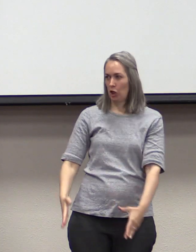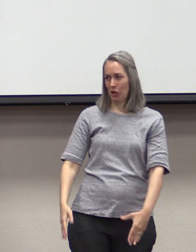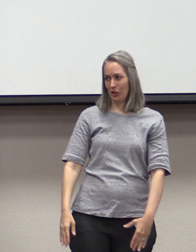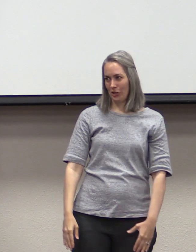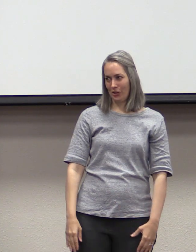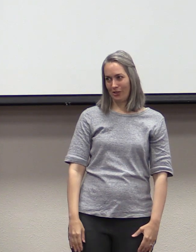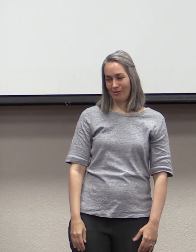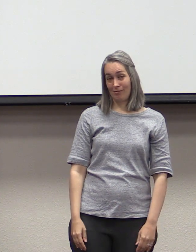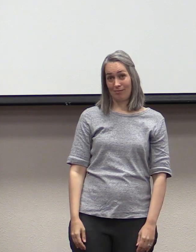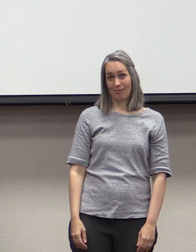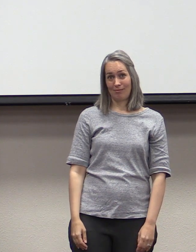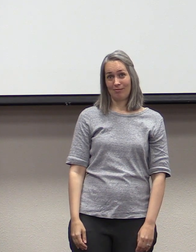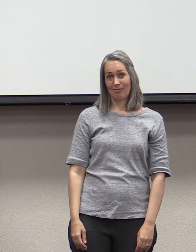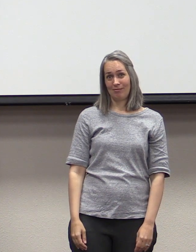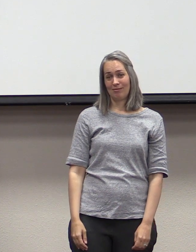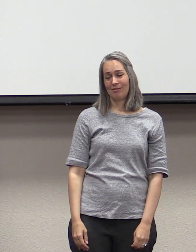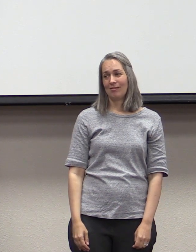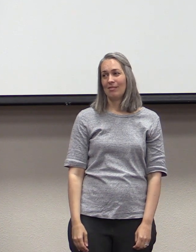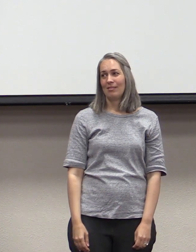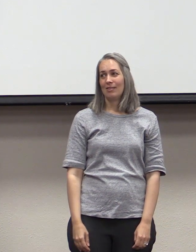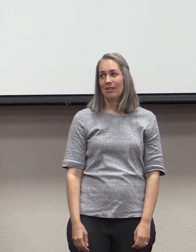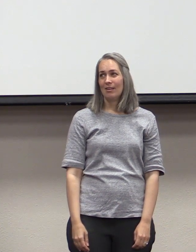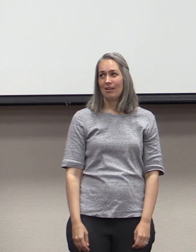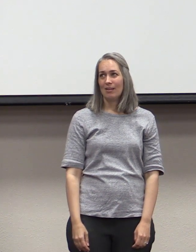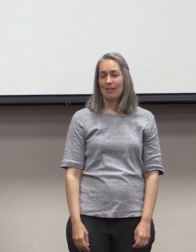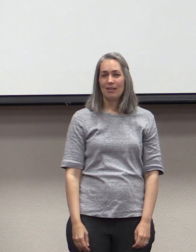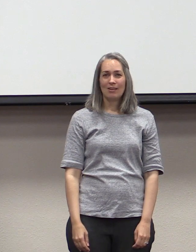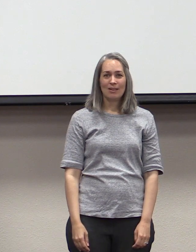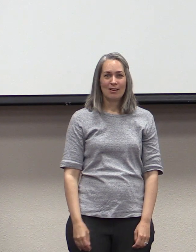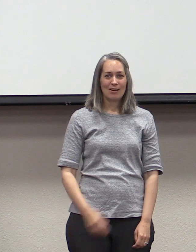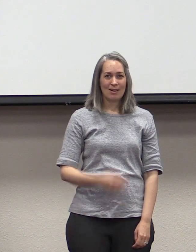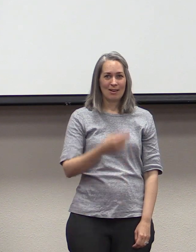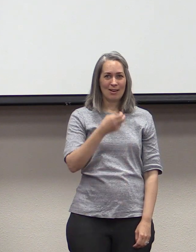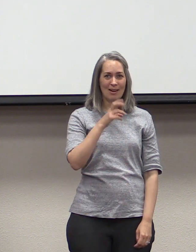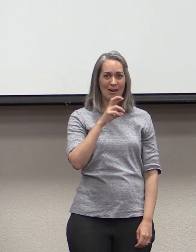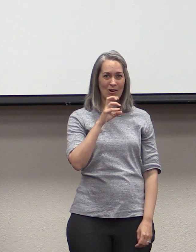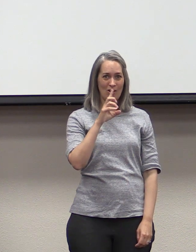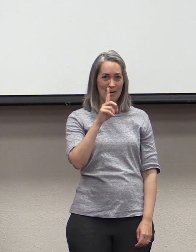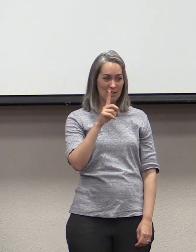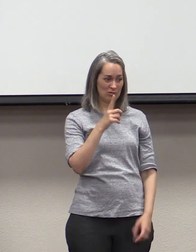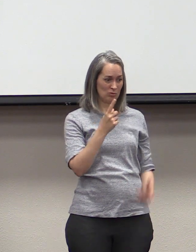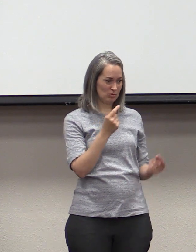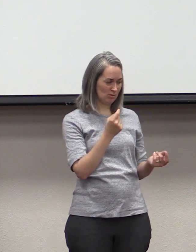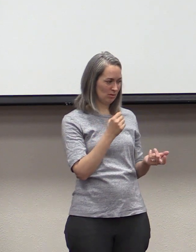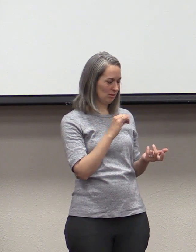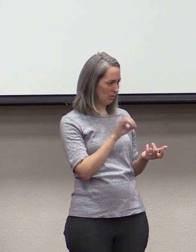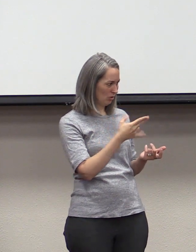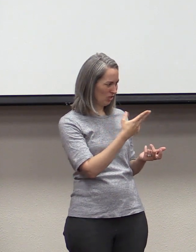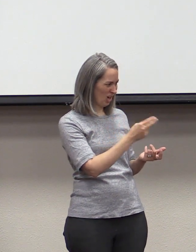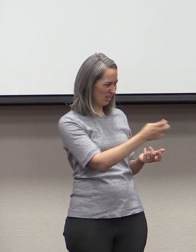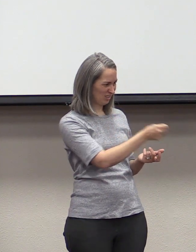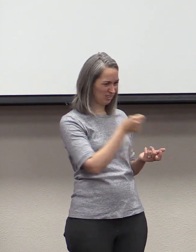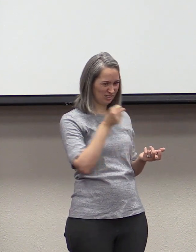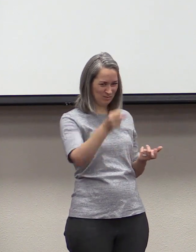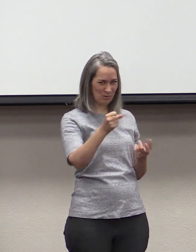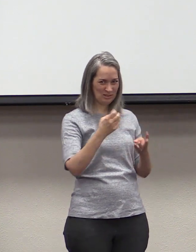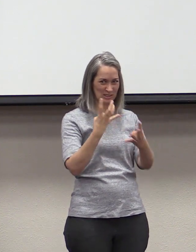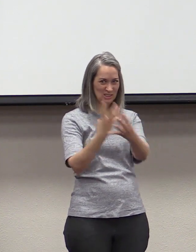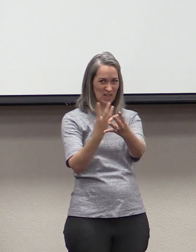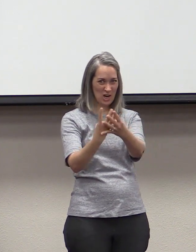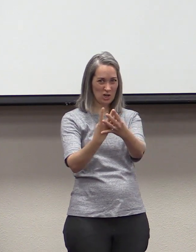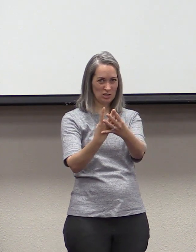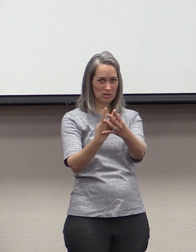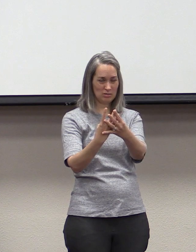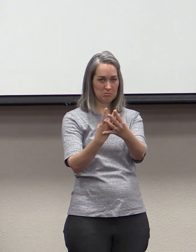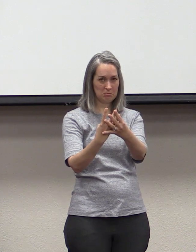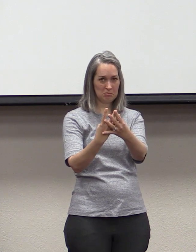And yet, and so Herod has to put him in jail. And he puts him in jail. And he is